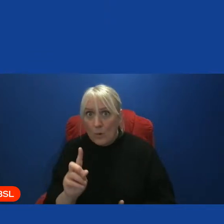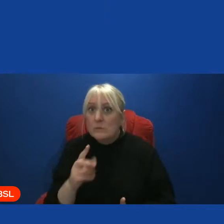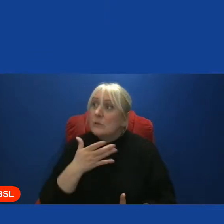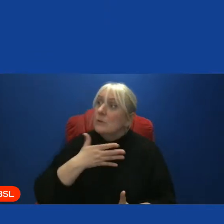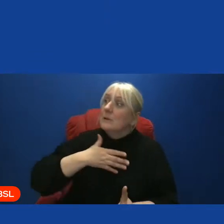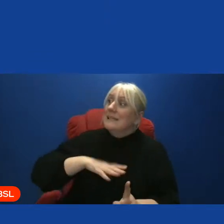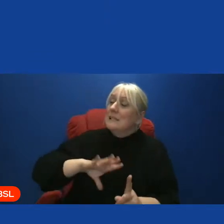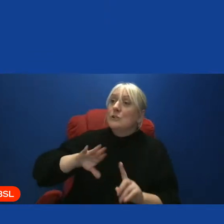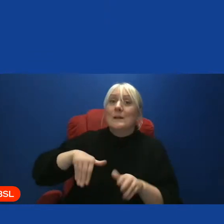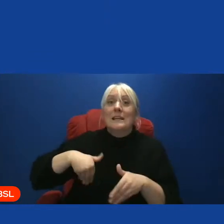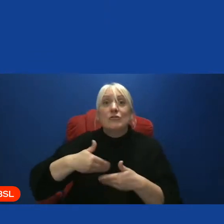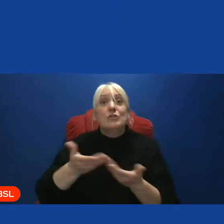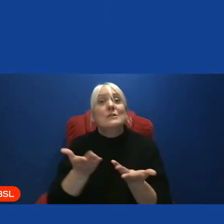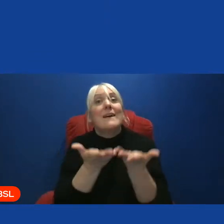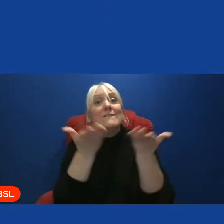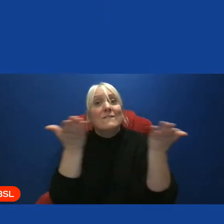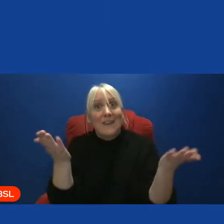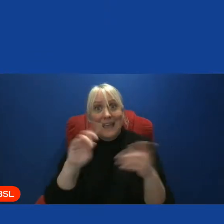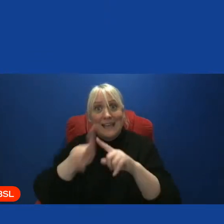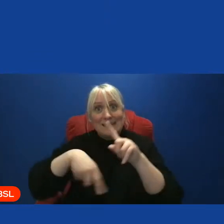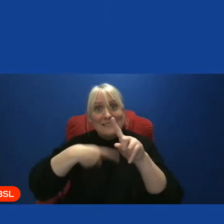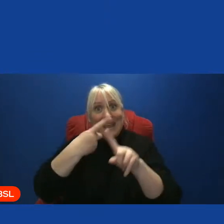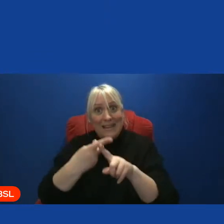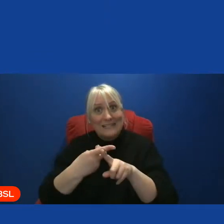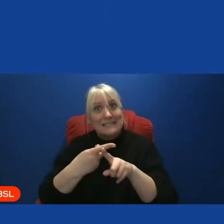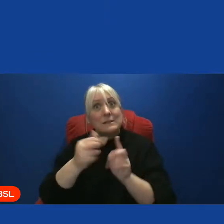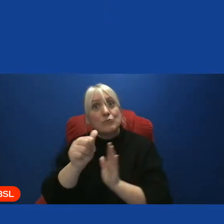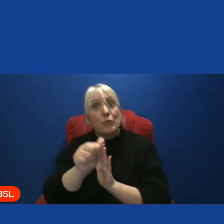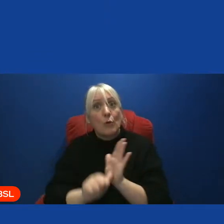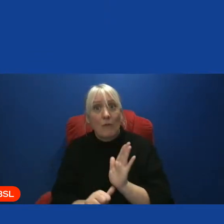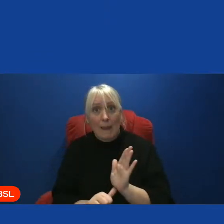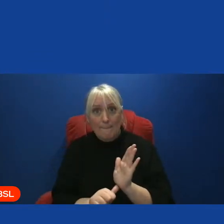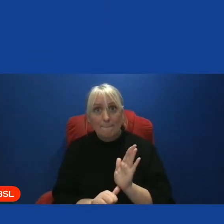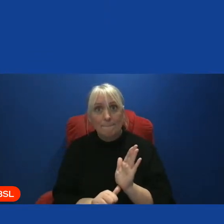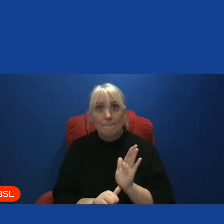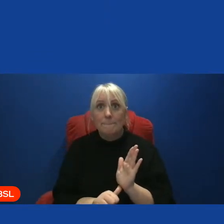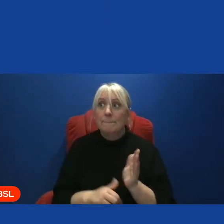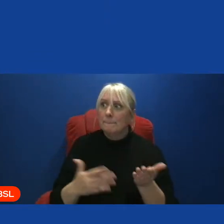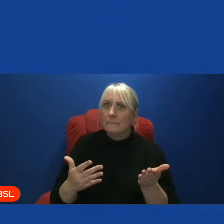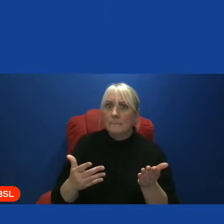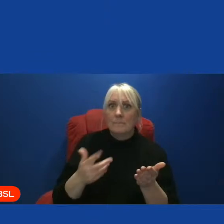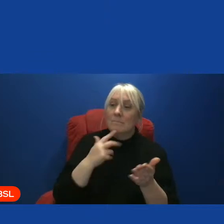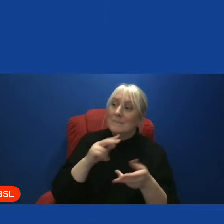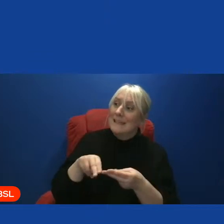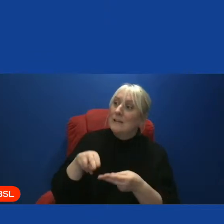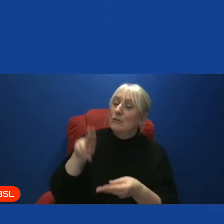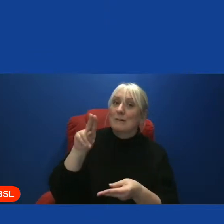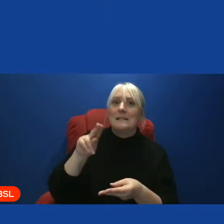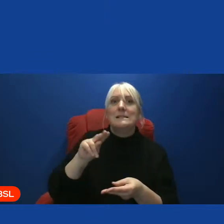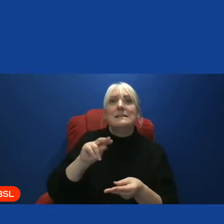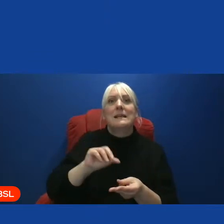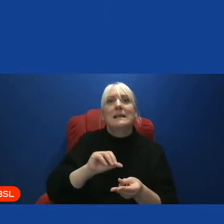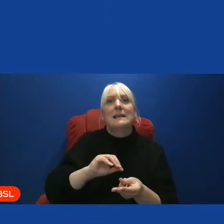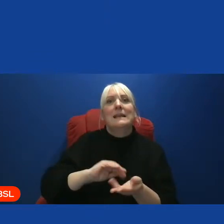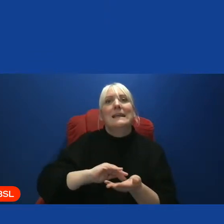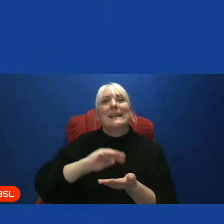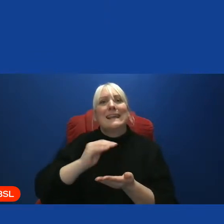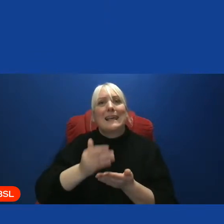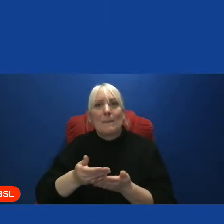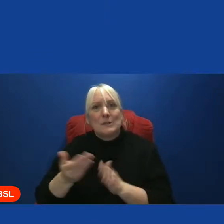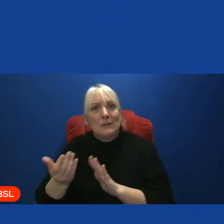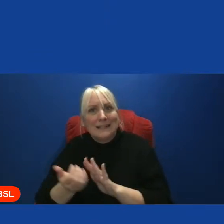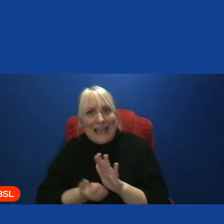introduce a fair taxation program, which is, people have mentioned it, increasing capital gains tax, the money that people get